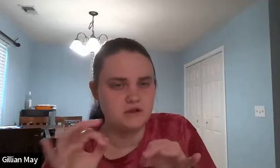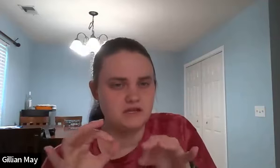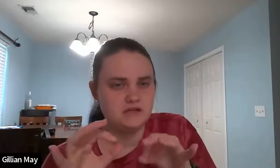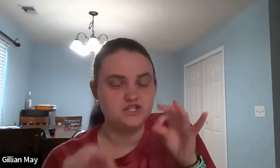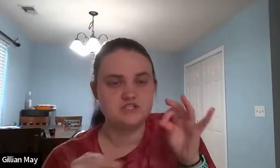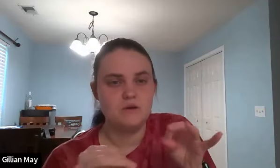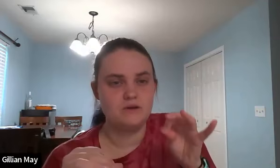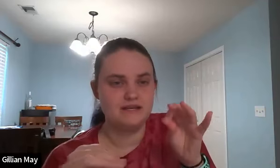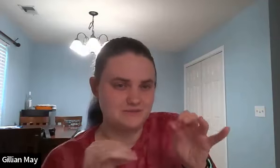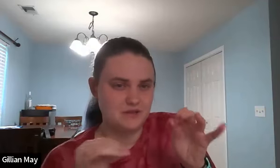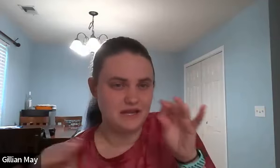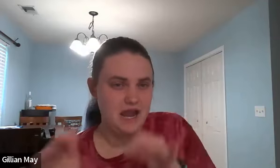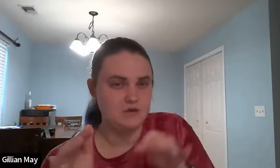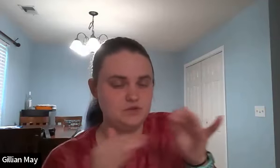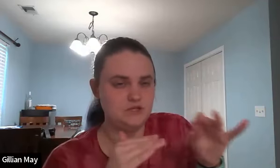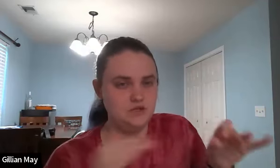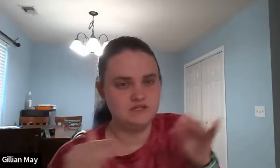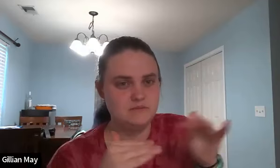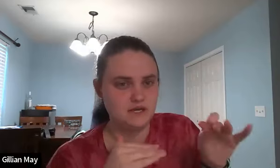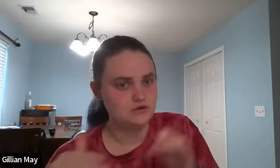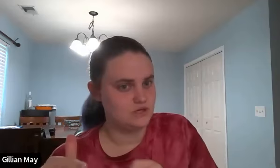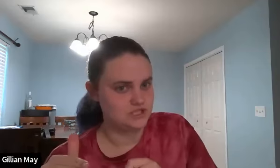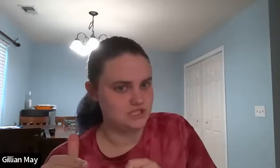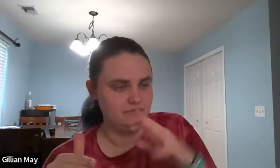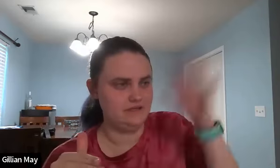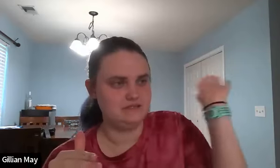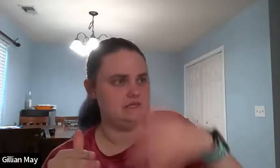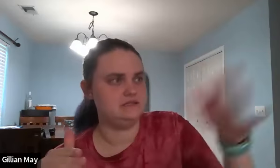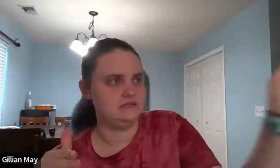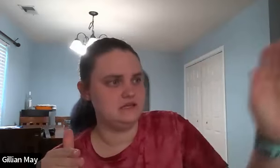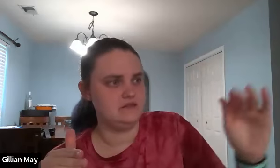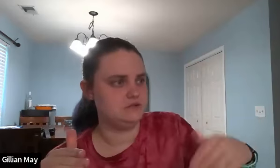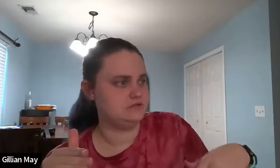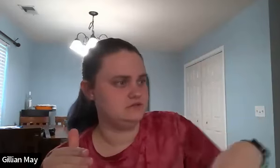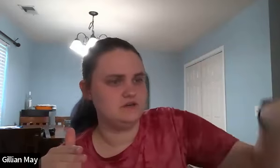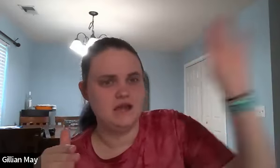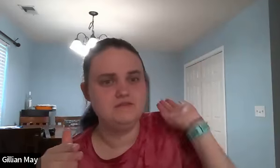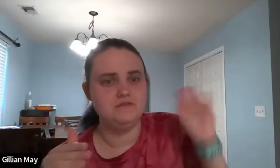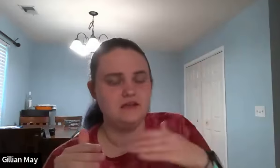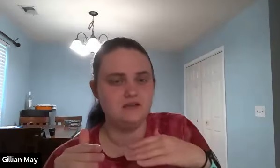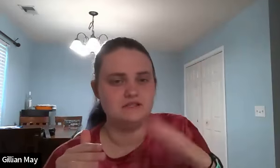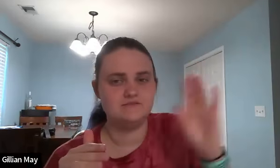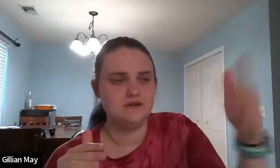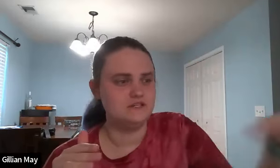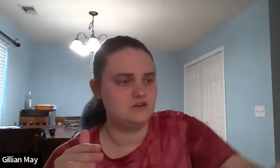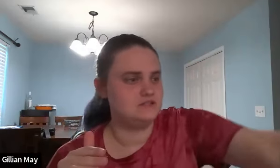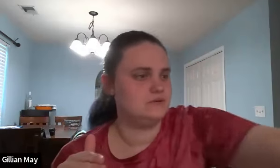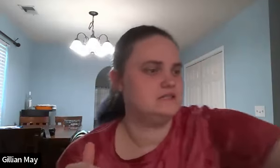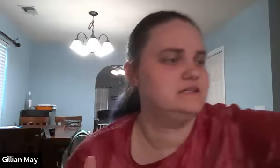break just so I want to explain how you would use them in a question, in a sentence in sign language. Sorry, I have a fly in here. It's very distracting when I see it.